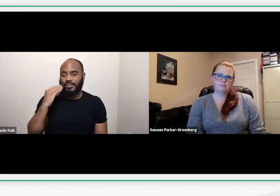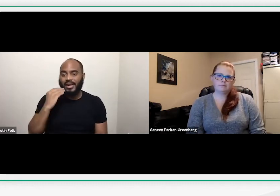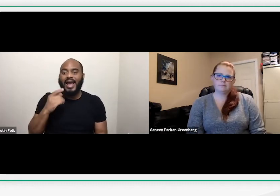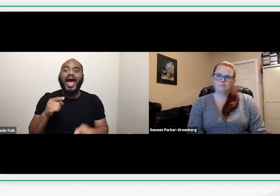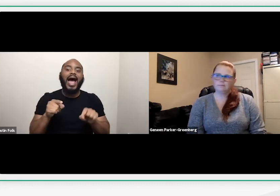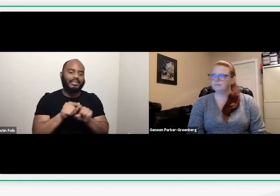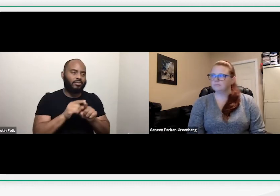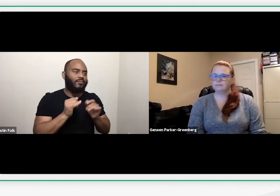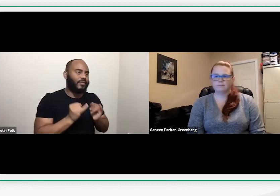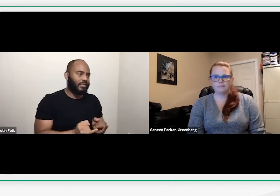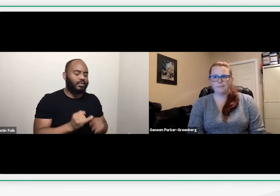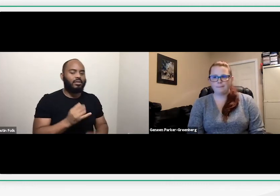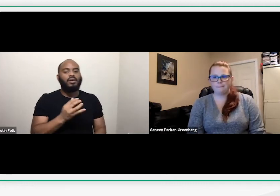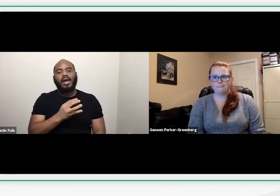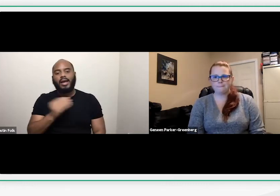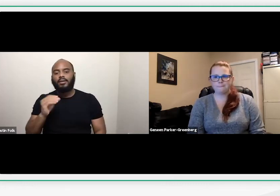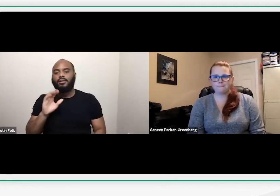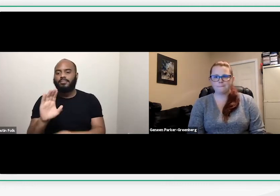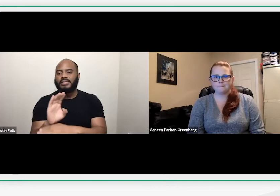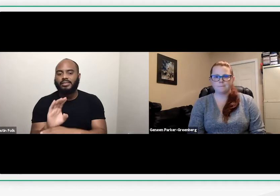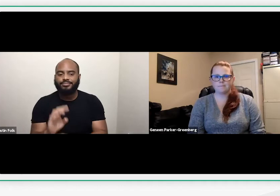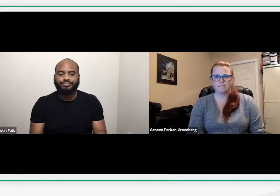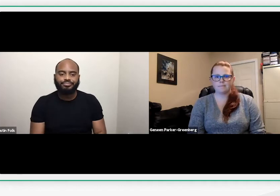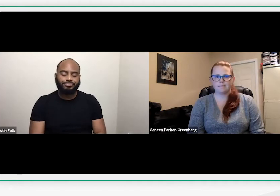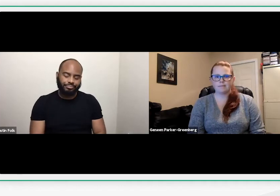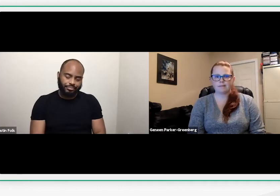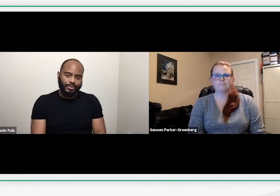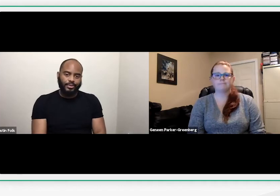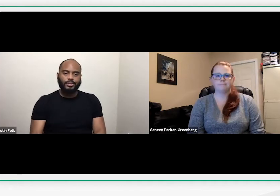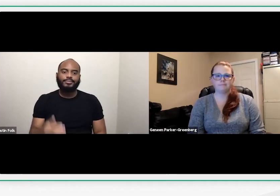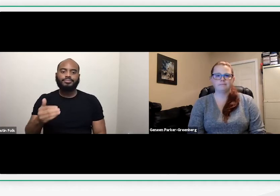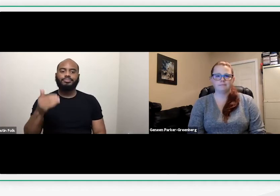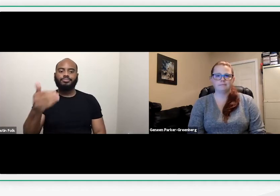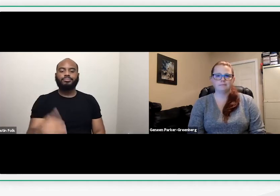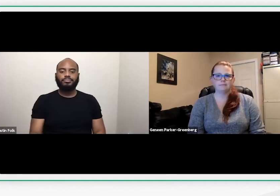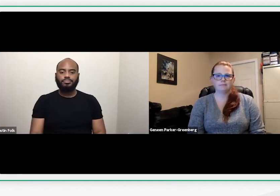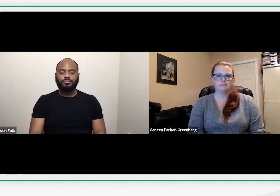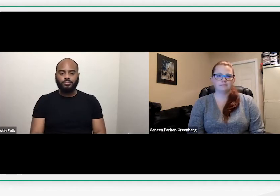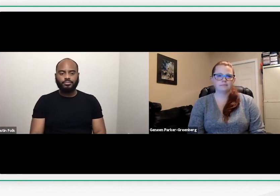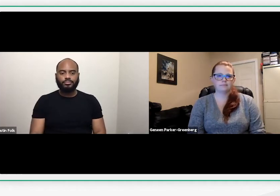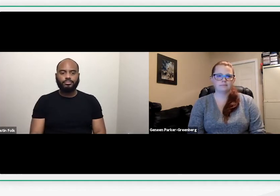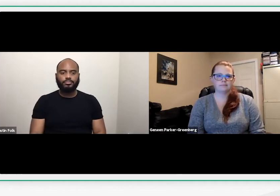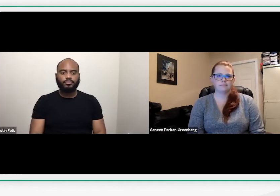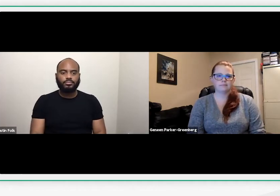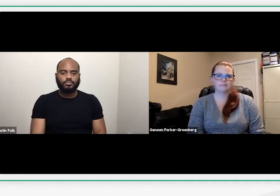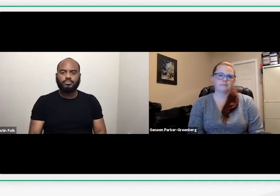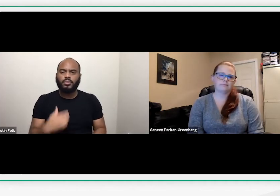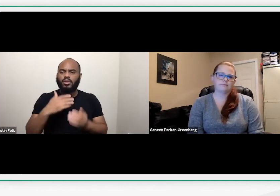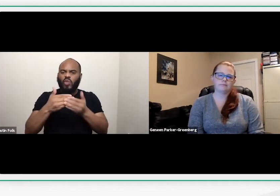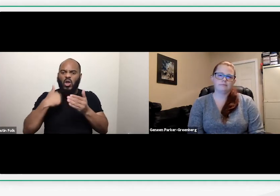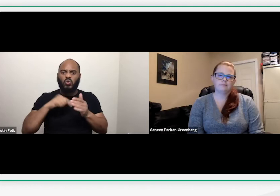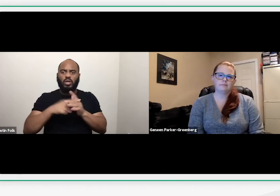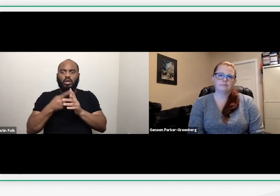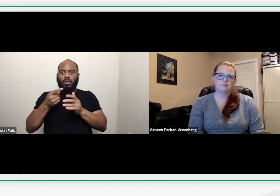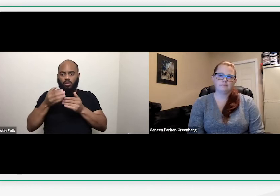We're going to do some scenarios here for credit experience, applying them both as an individual and as a business.